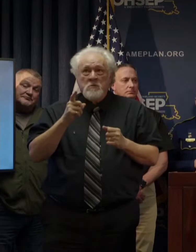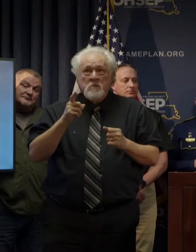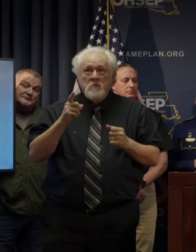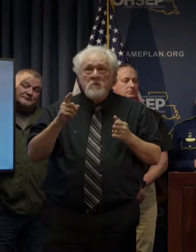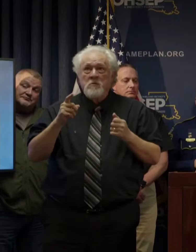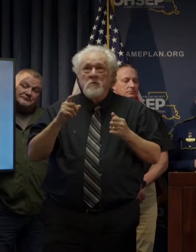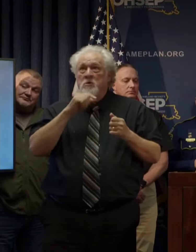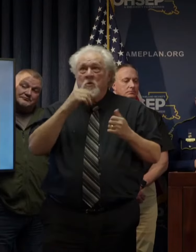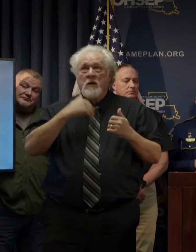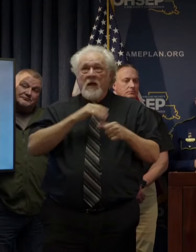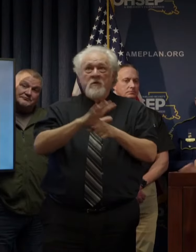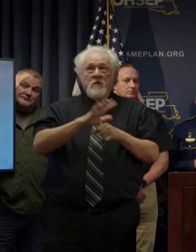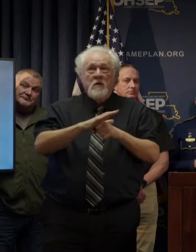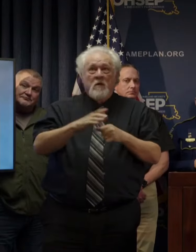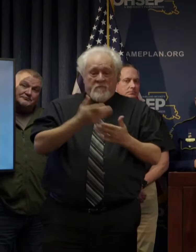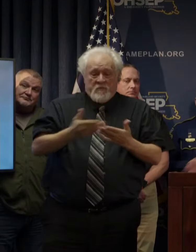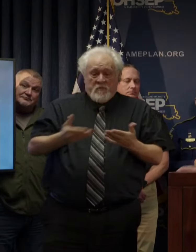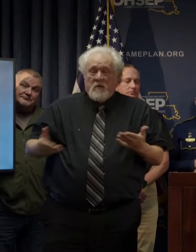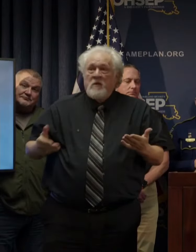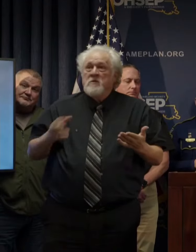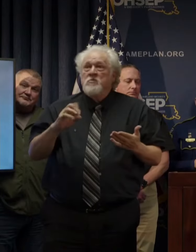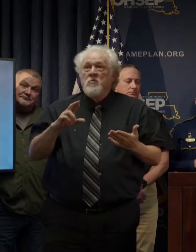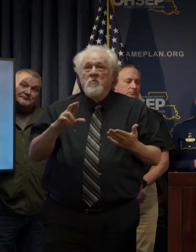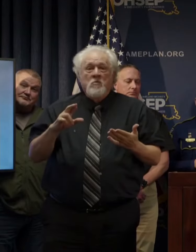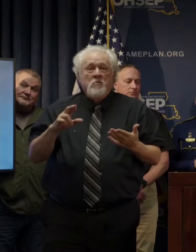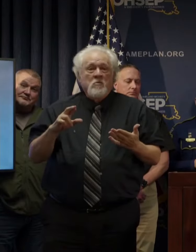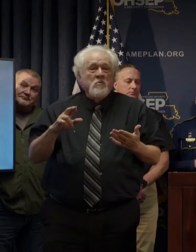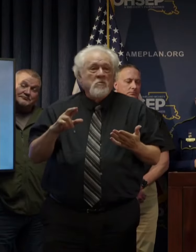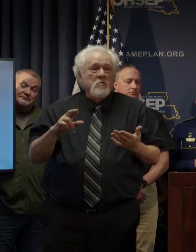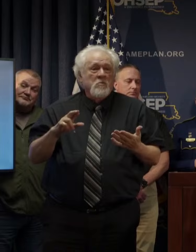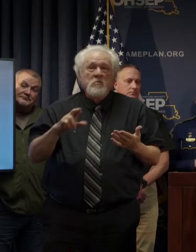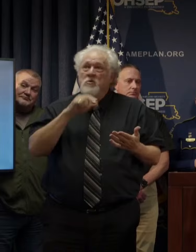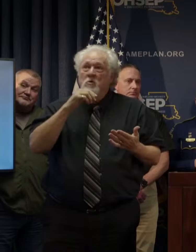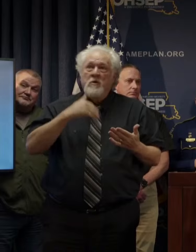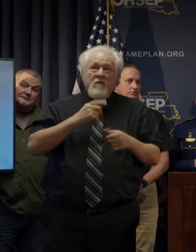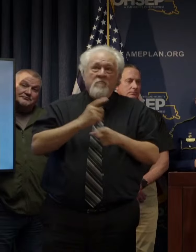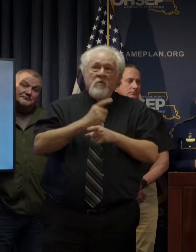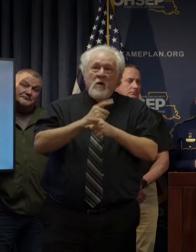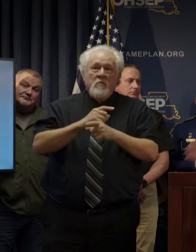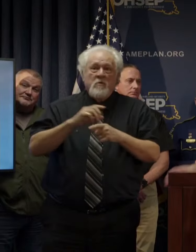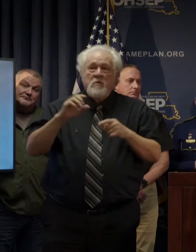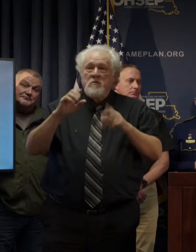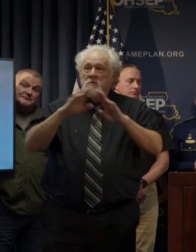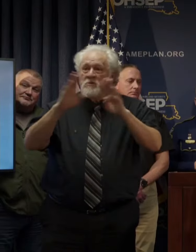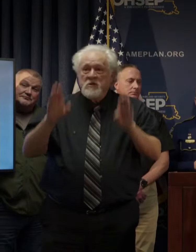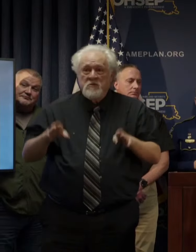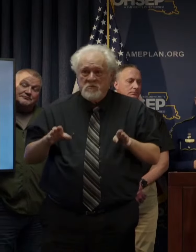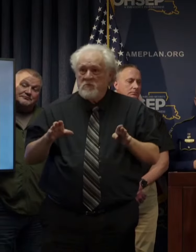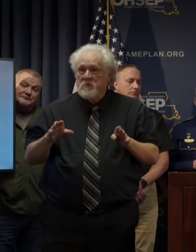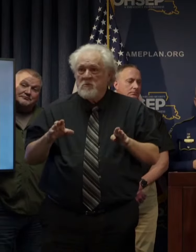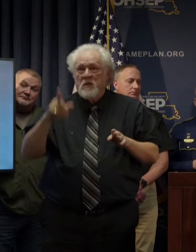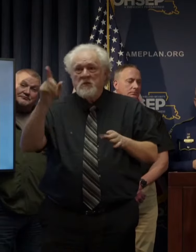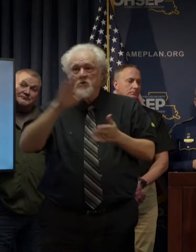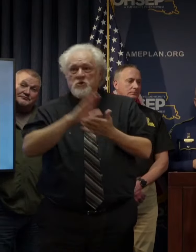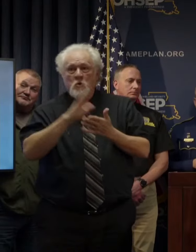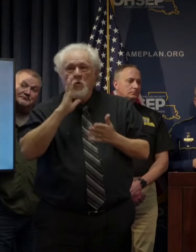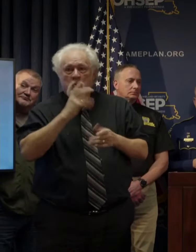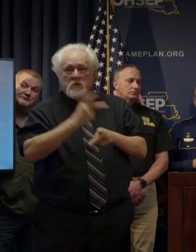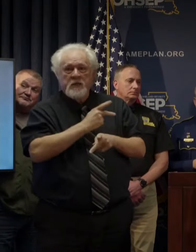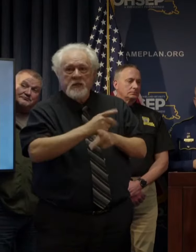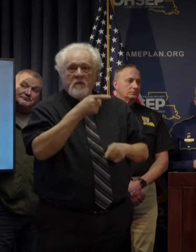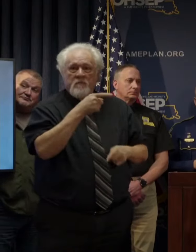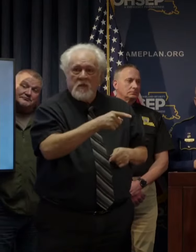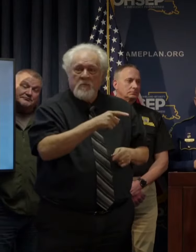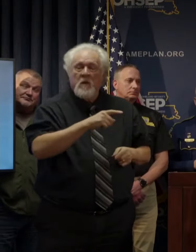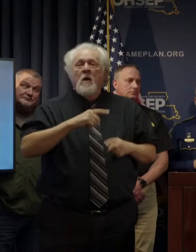they don't have adequate resources or don't have proper sheltering or whatnot, that the school takes care of them. Of